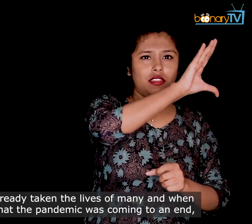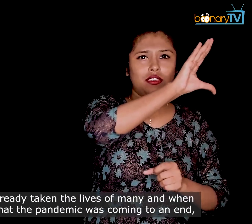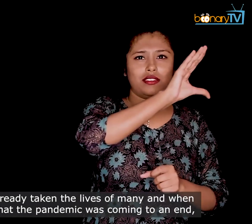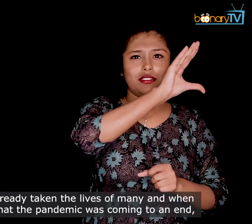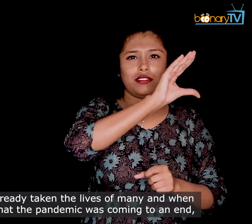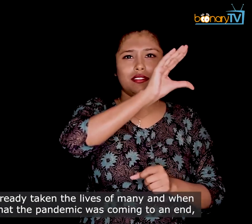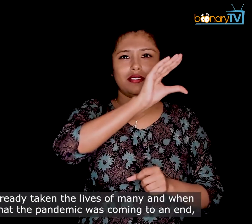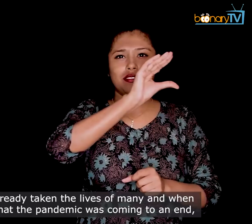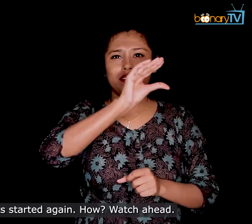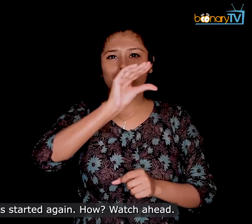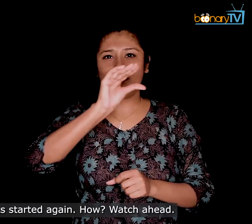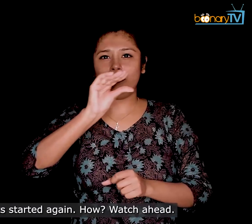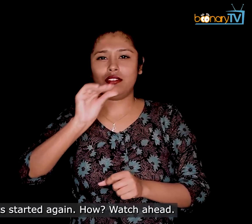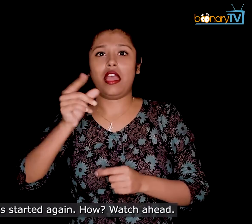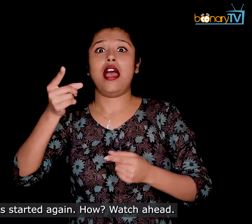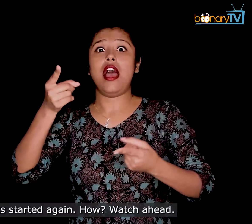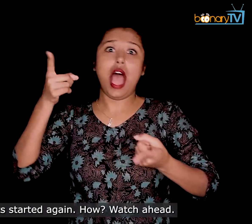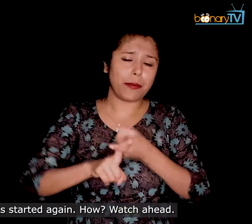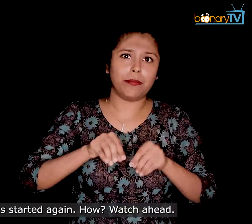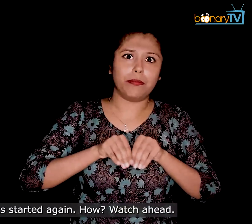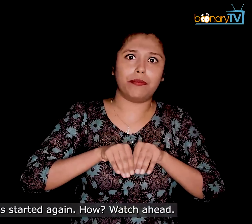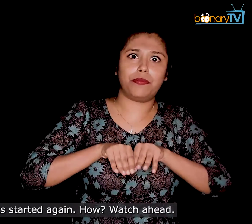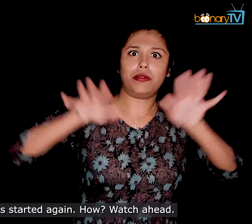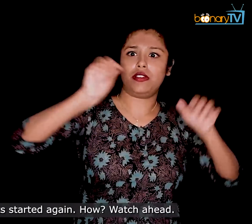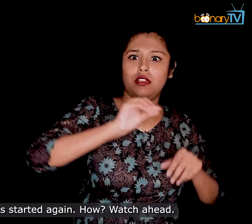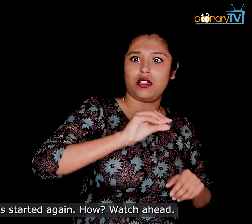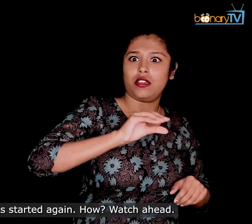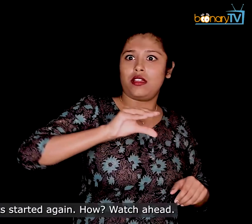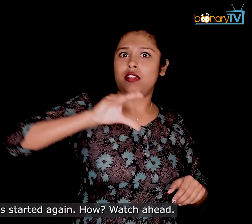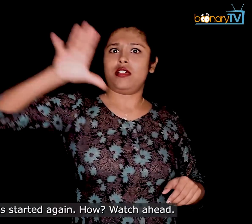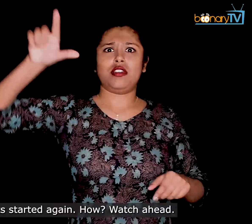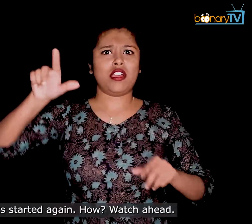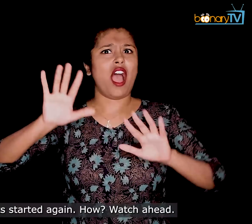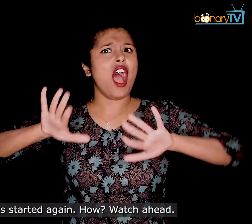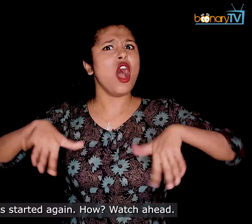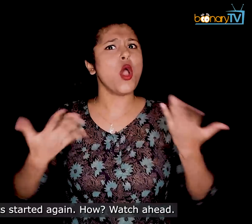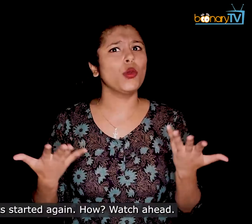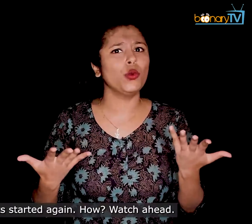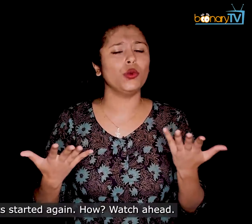the deadly effects started again how watch ahead